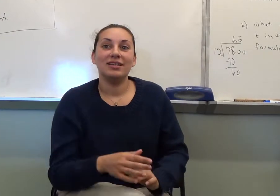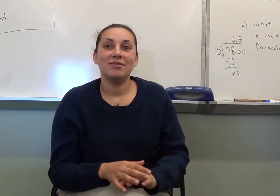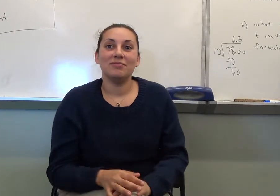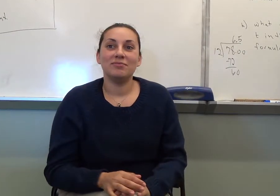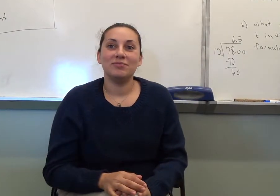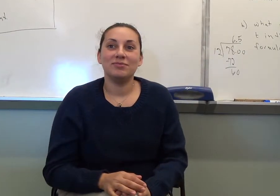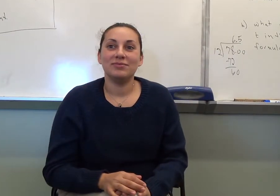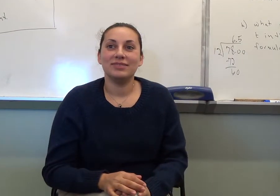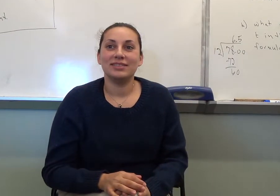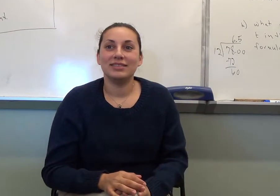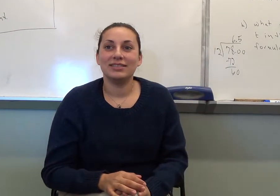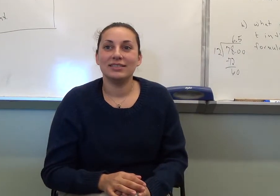Yes.